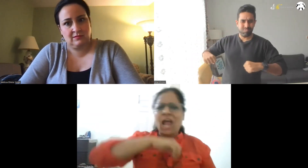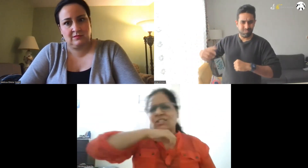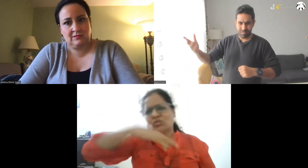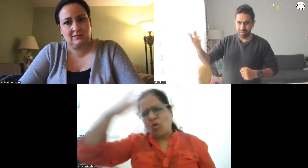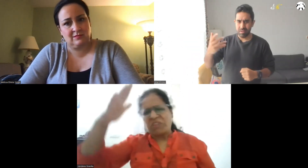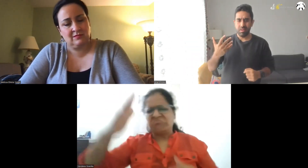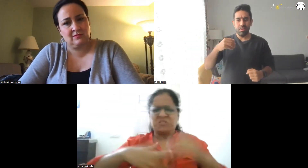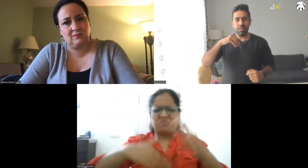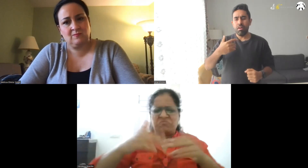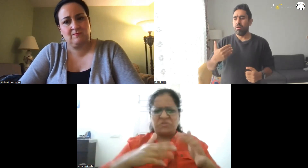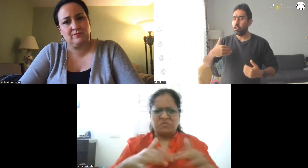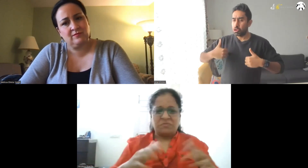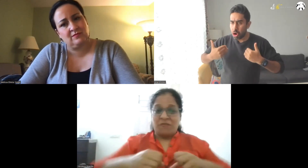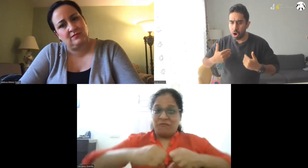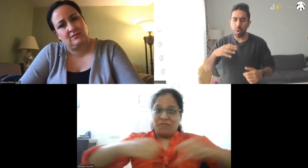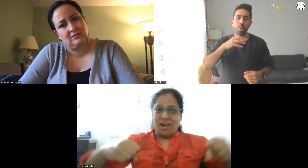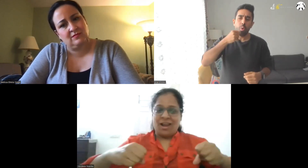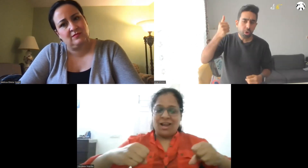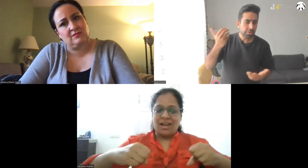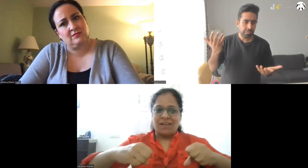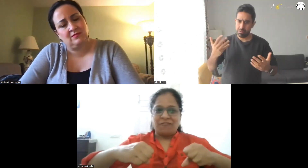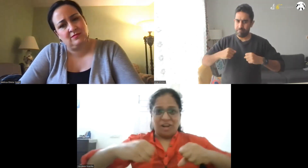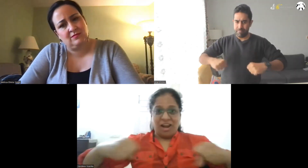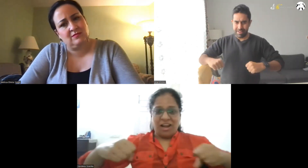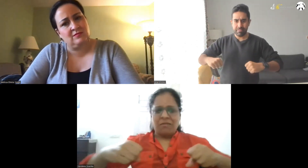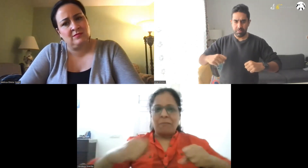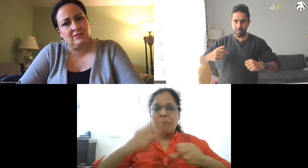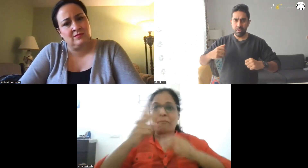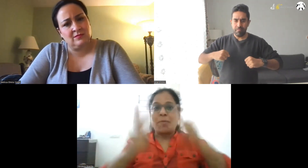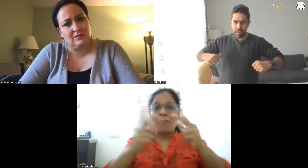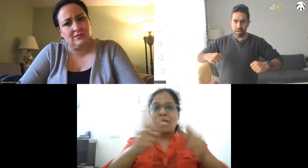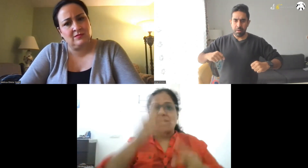So the women, whether they are young,